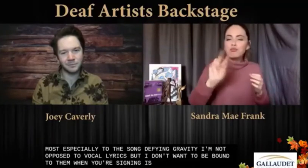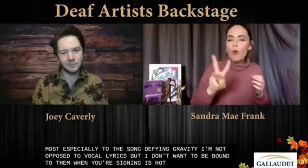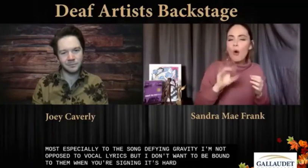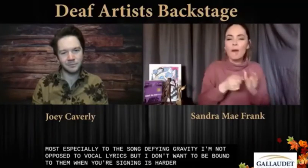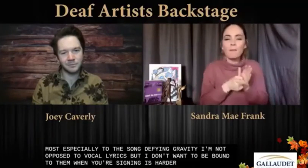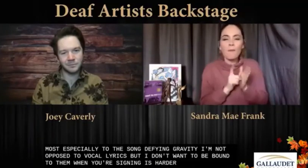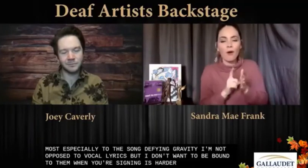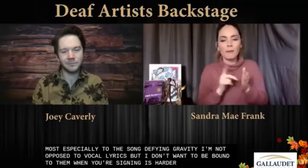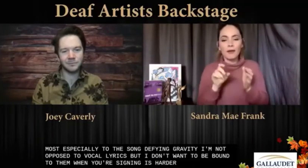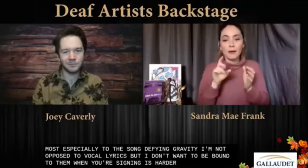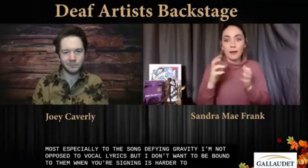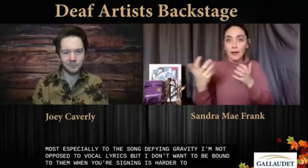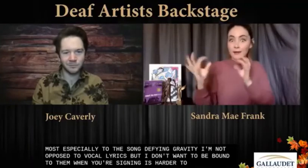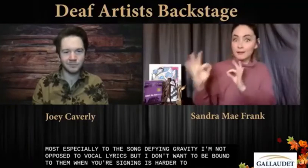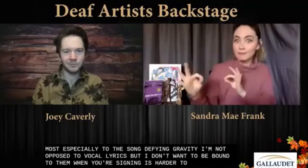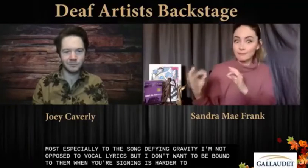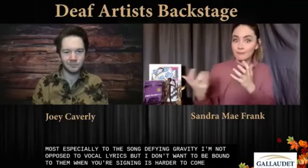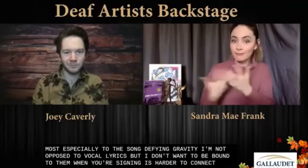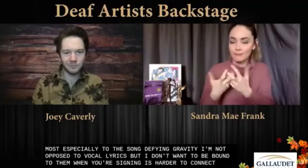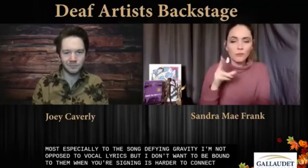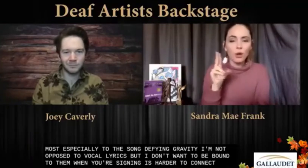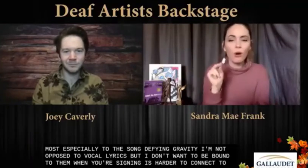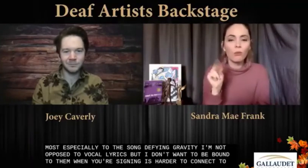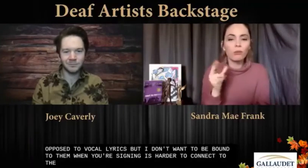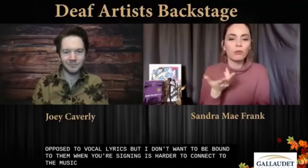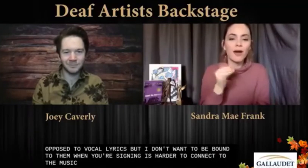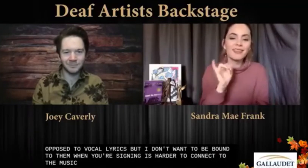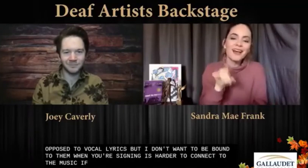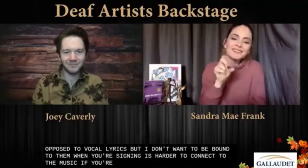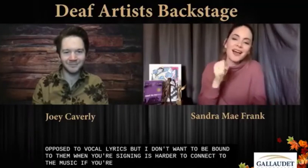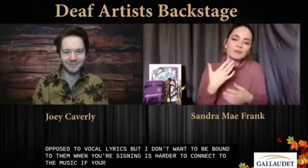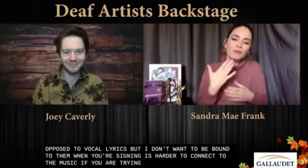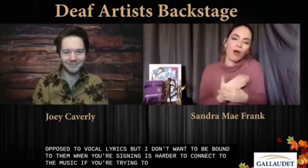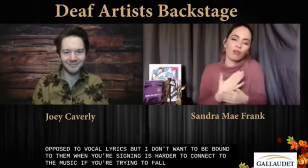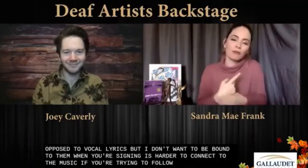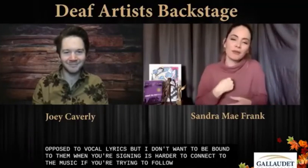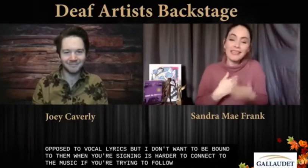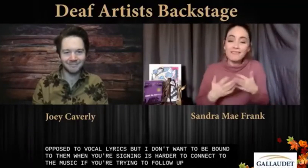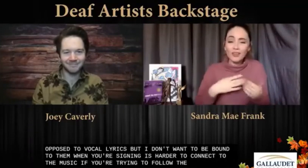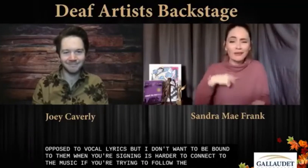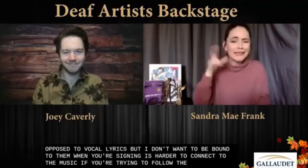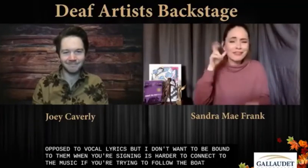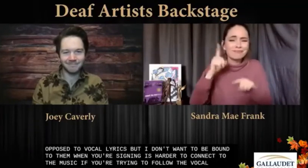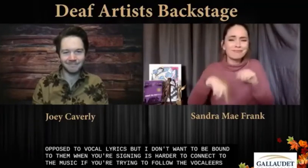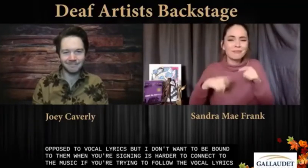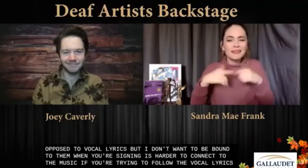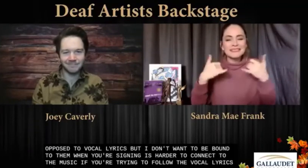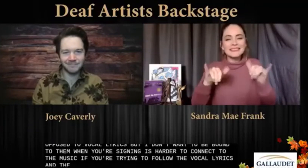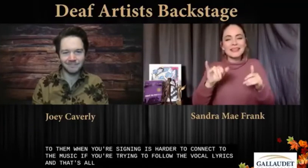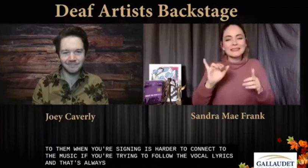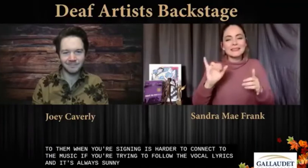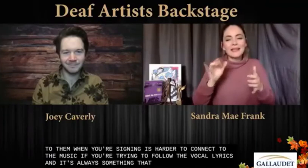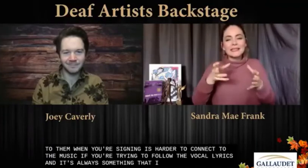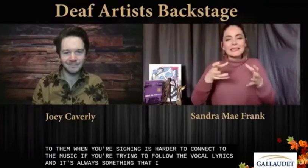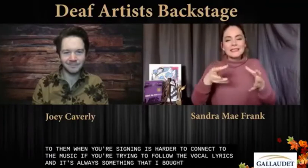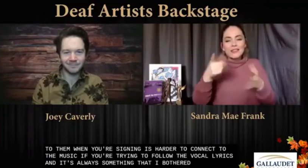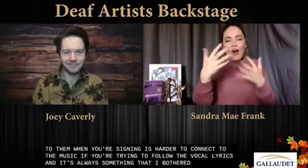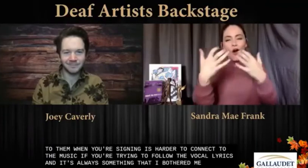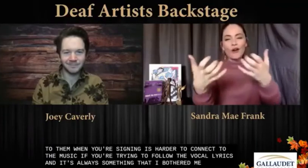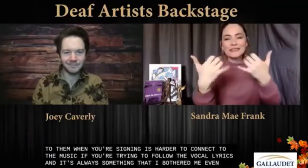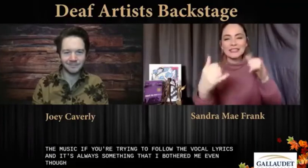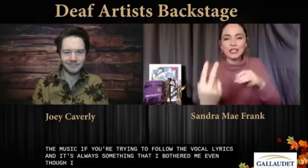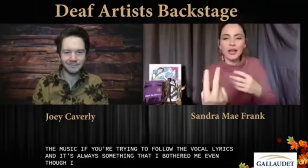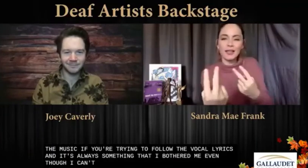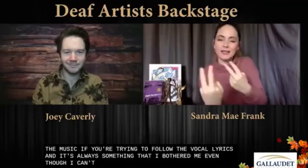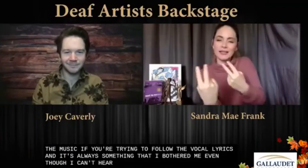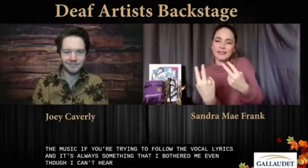harder to connect to the music if you're trying to follow the vocal lyrics and that's always something that i bothered me even